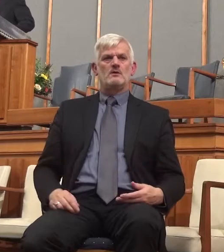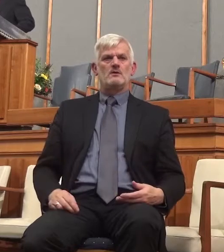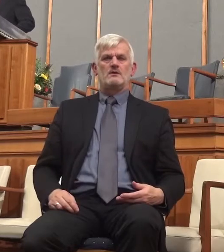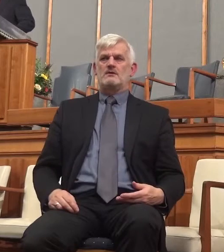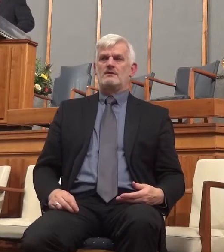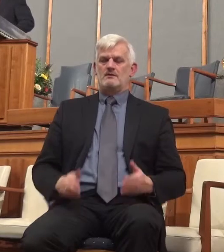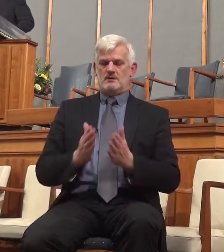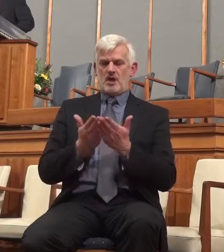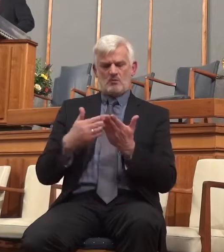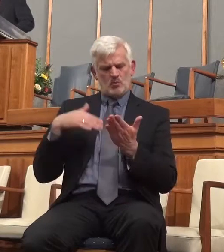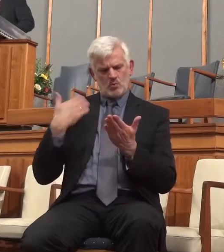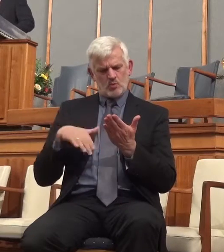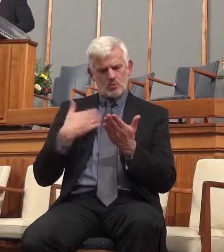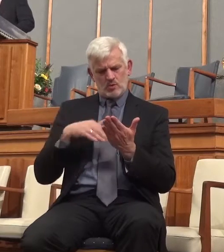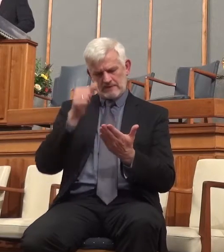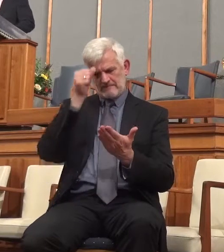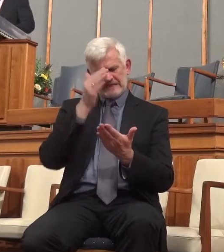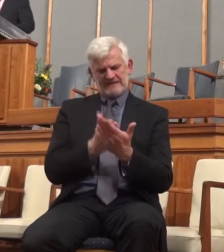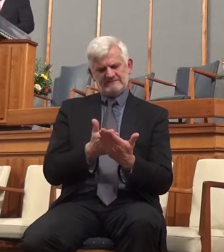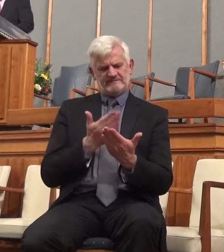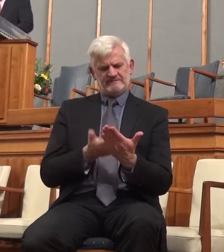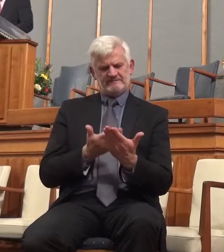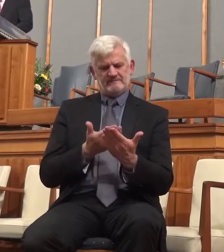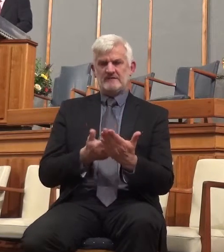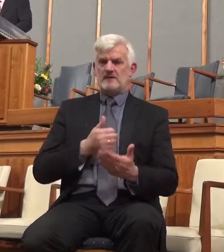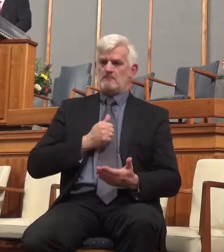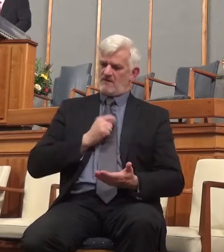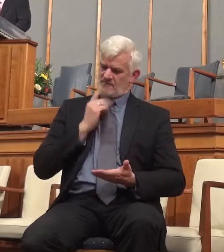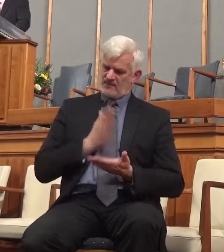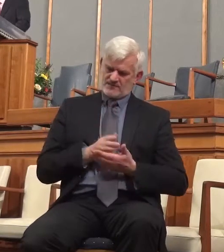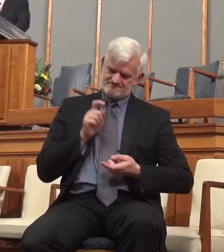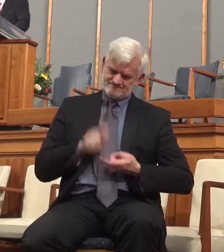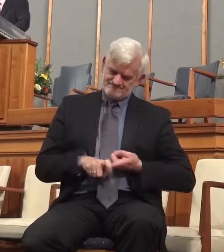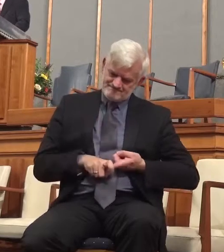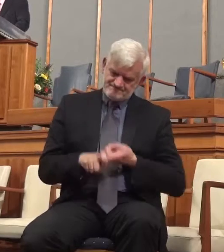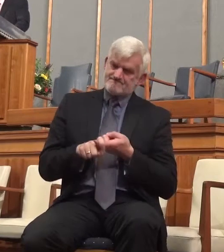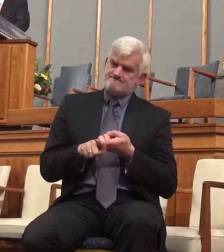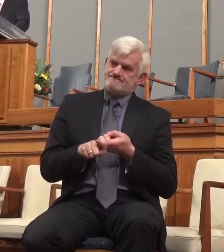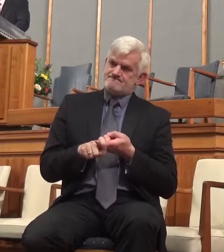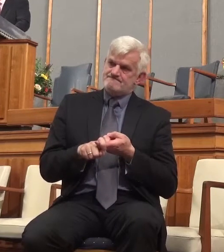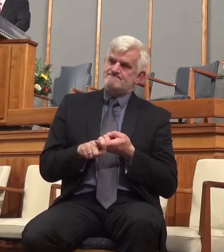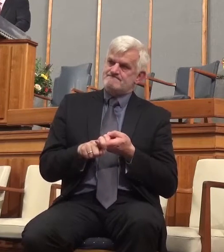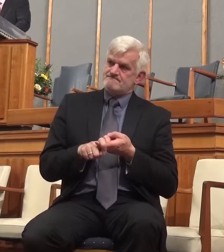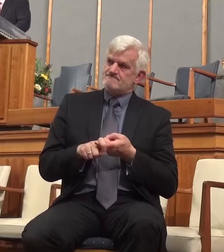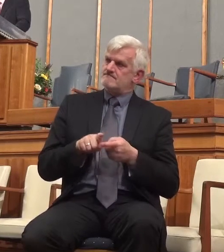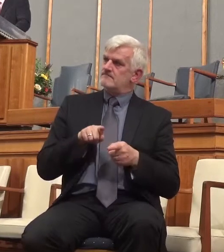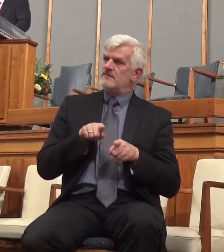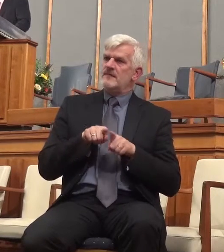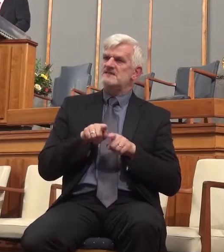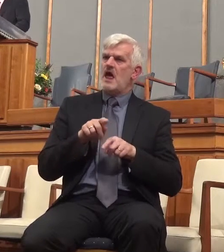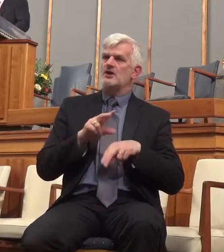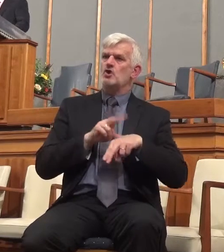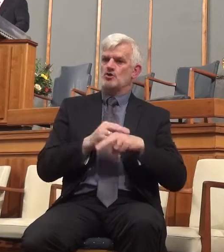the Bible. So I believe it, and I invest my faith in it, and I trust it. It analyzes me.